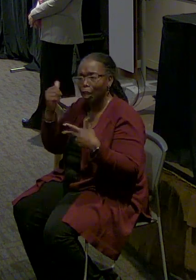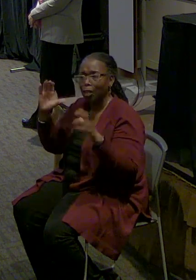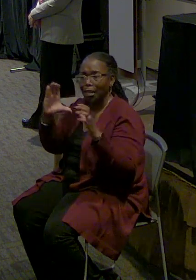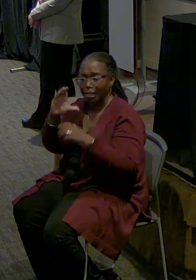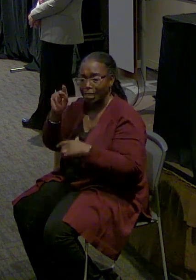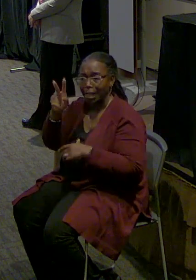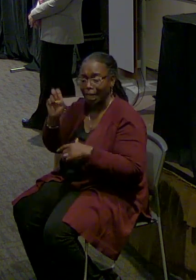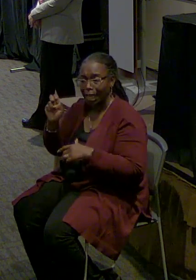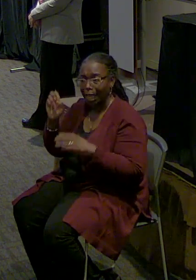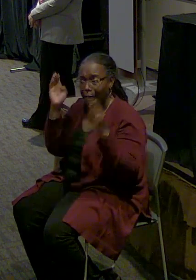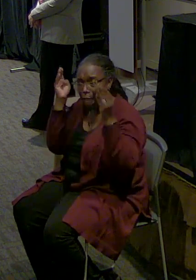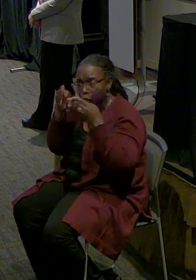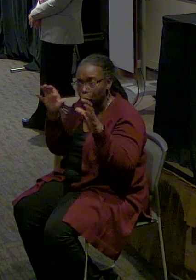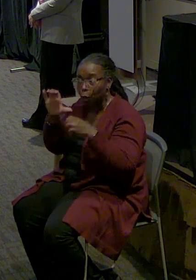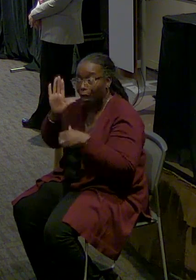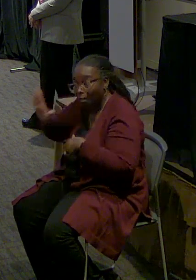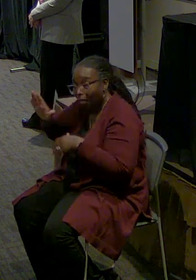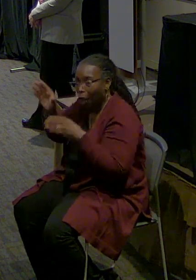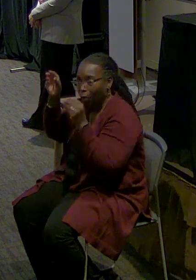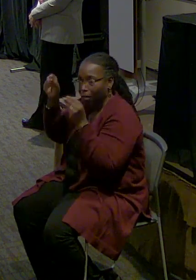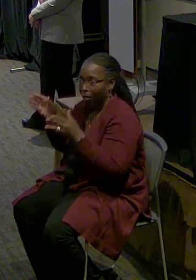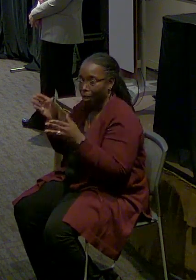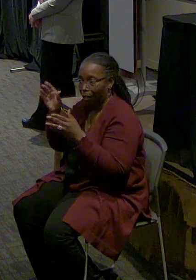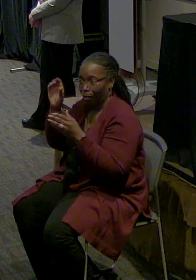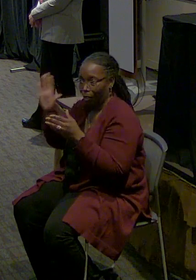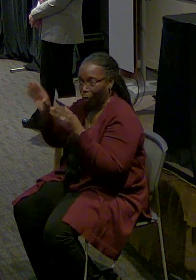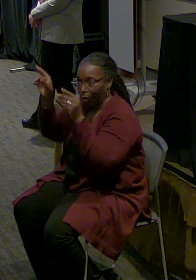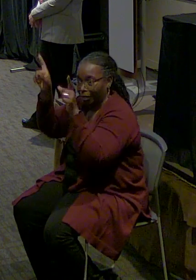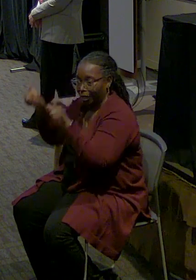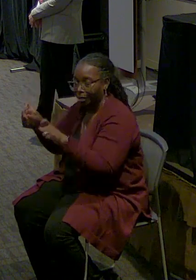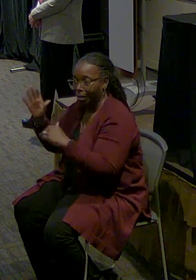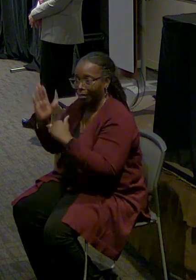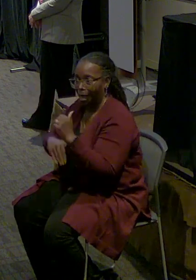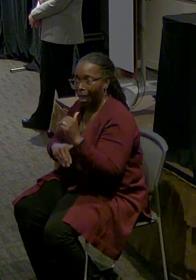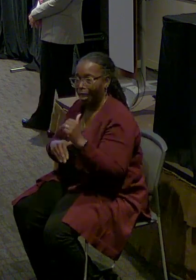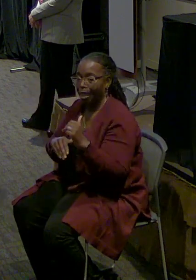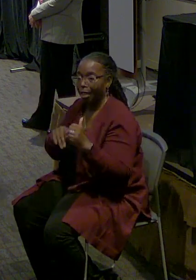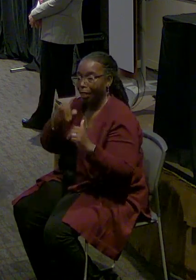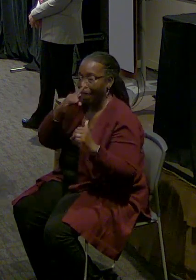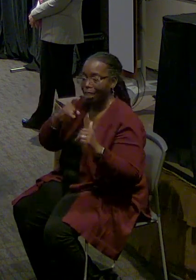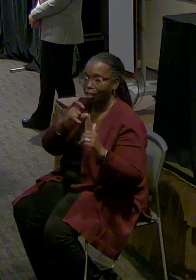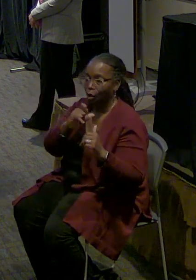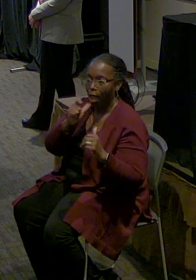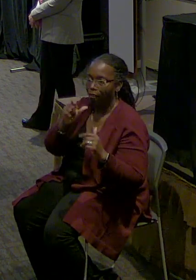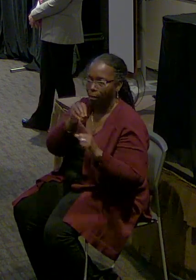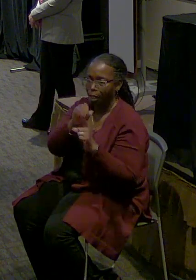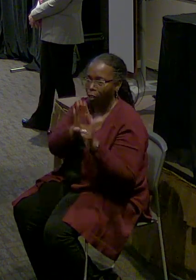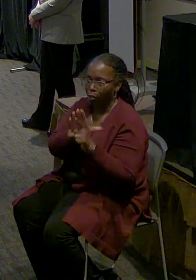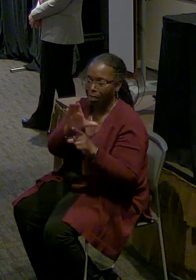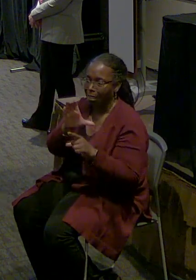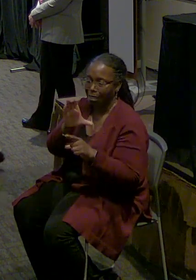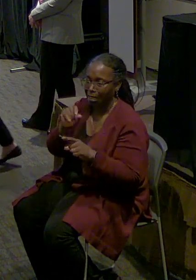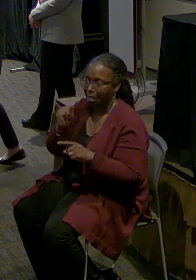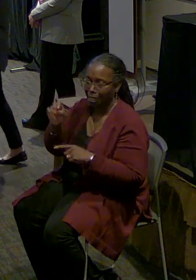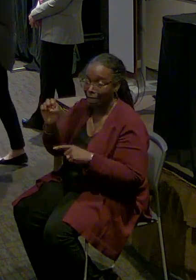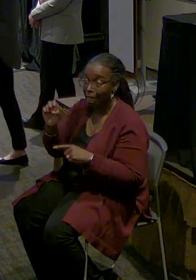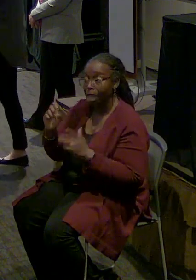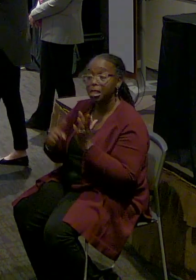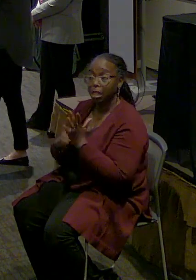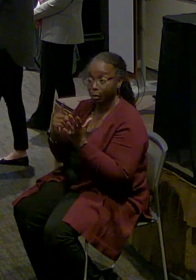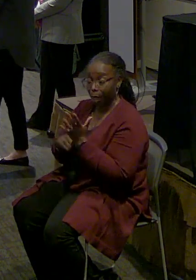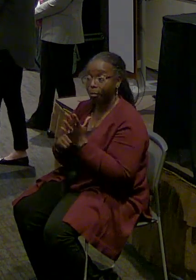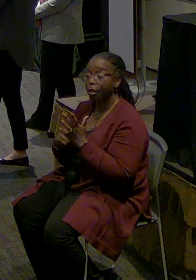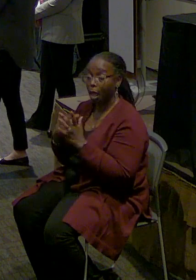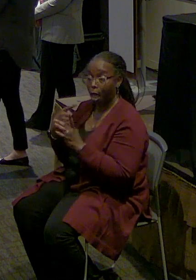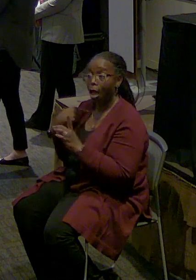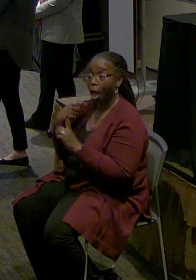CTE concentrators are doing on their test than the kids who haven't been exposed to CTE, because sometimes, and I